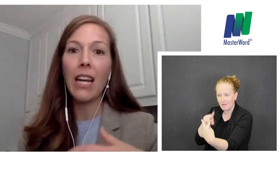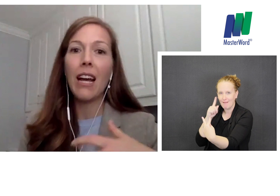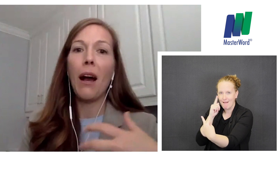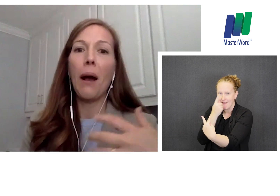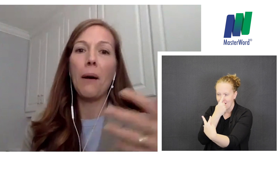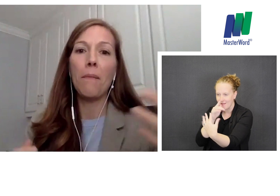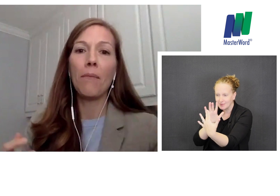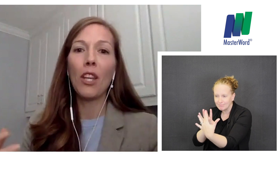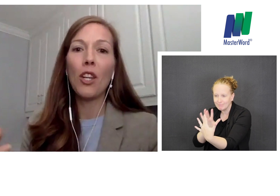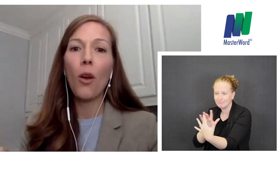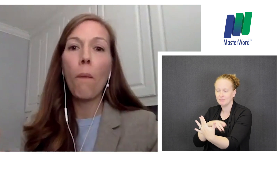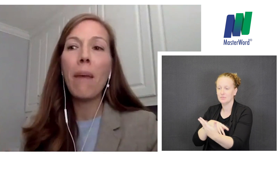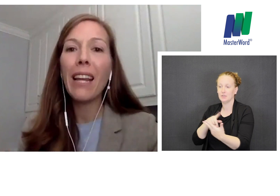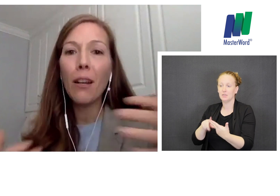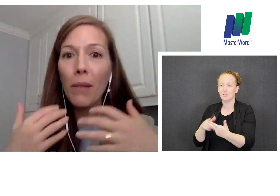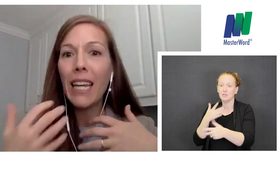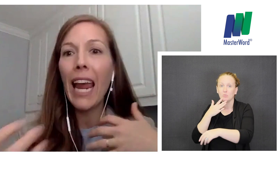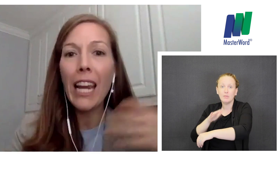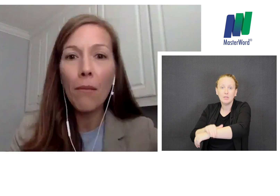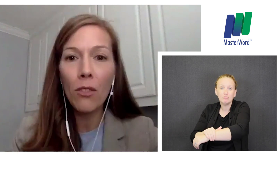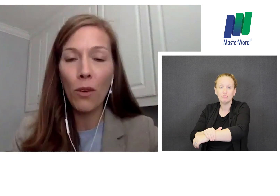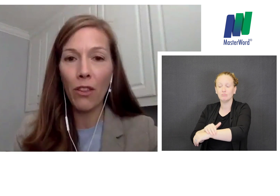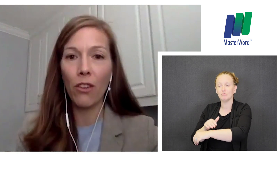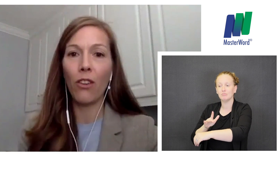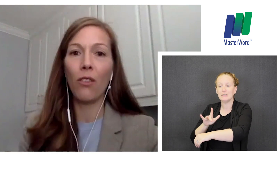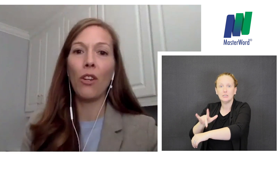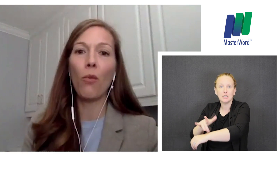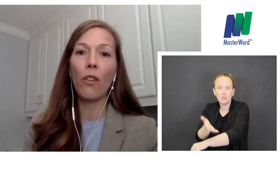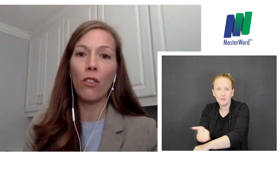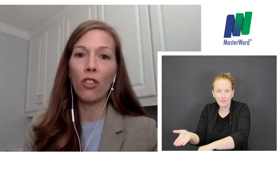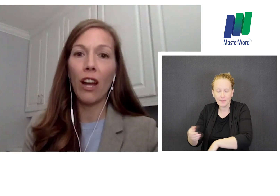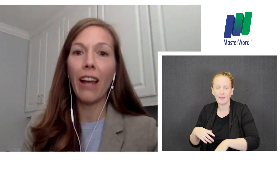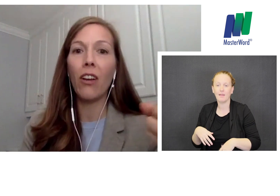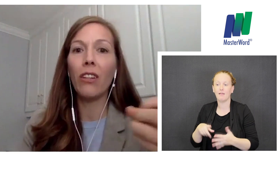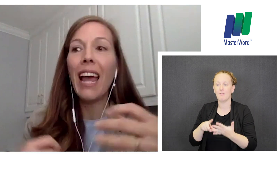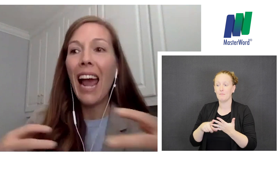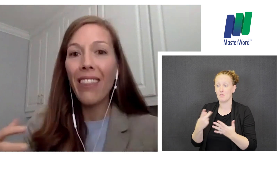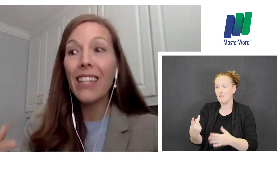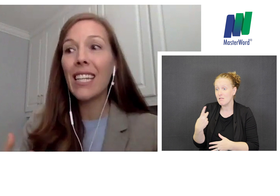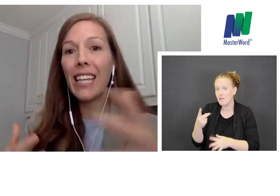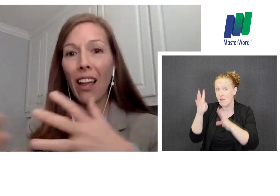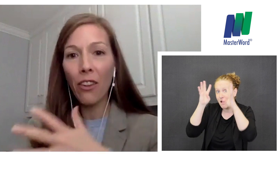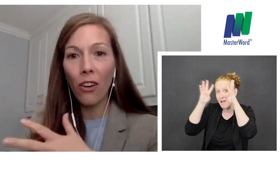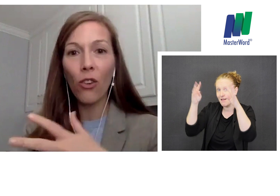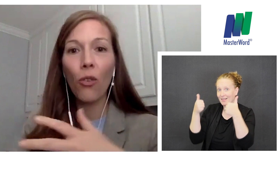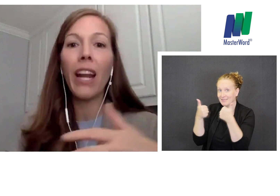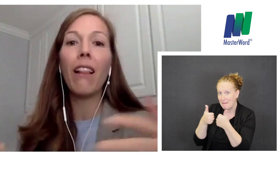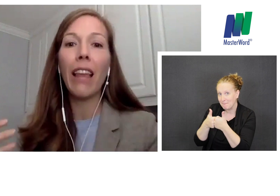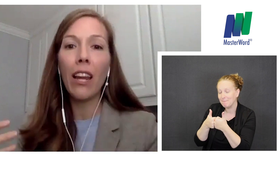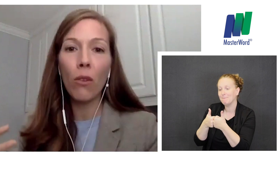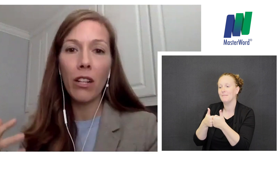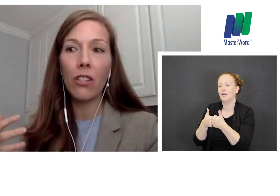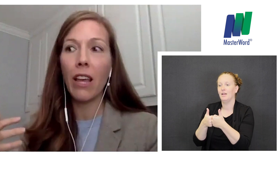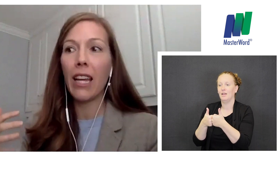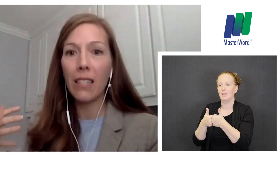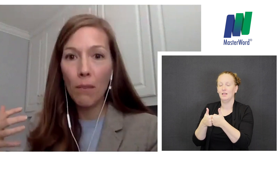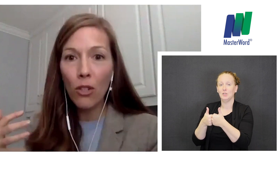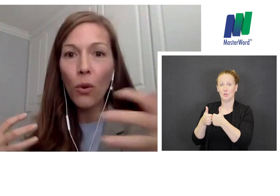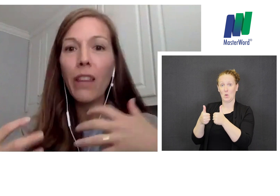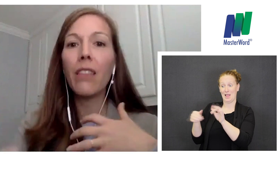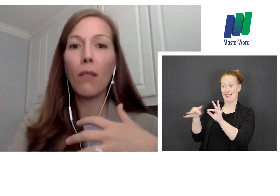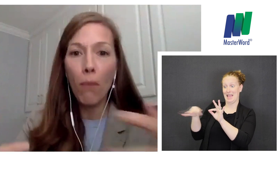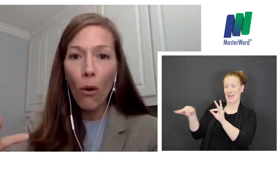children, make up games with your child, and then together create a language that